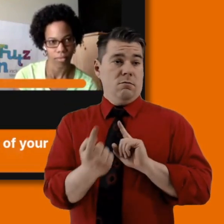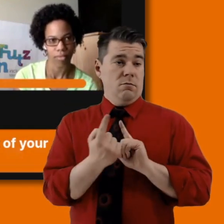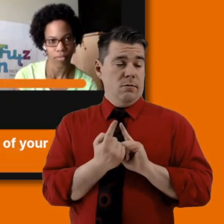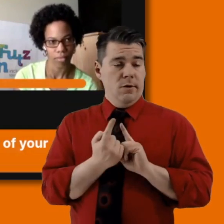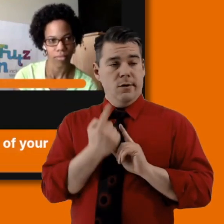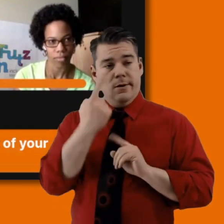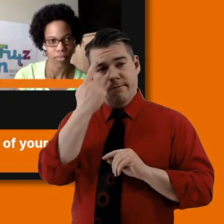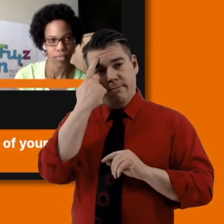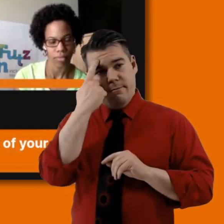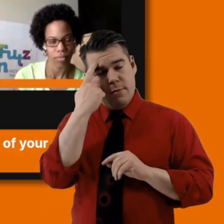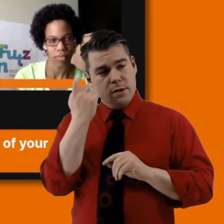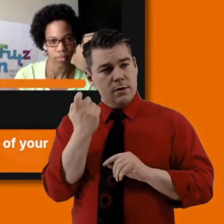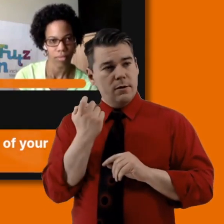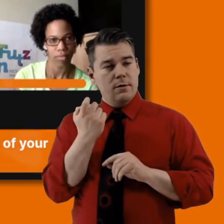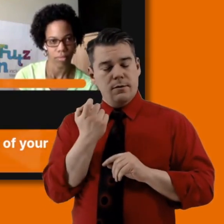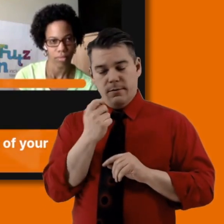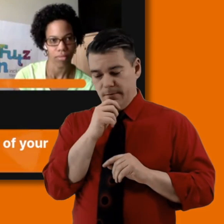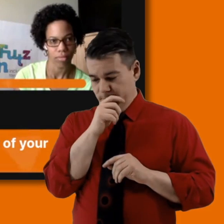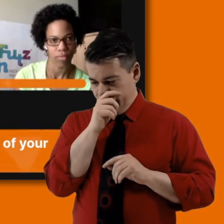because